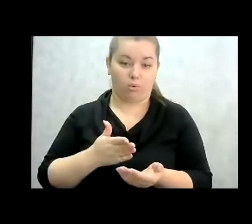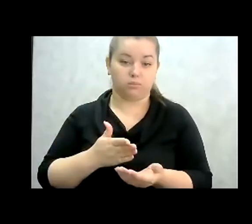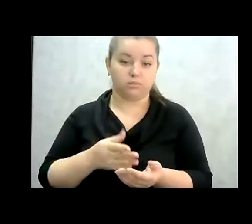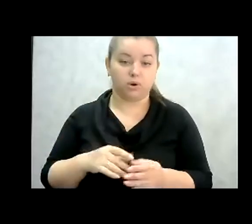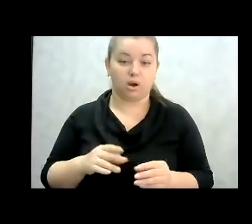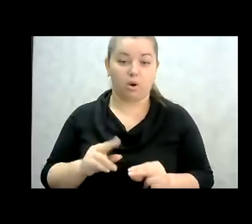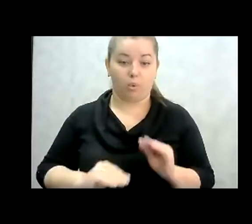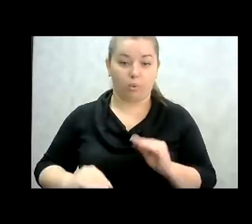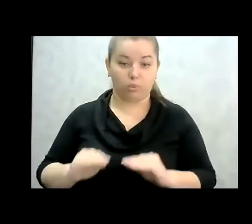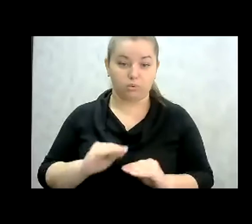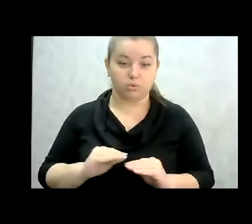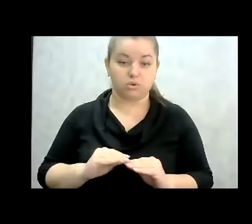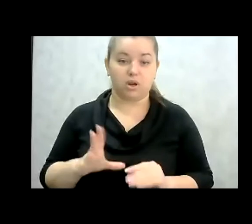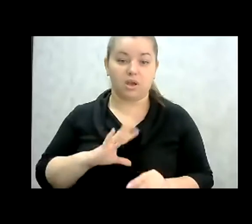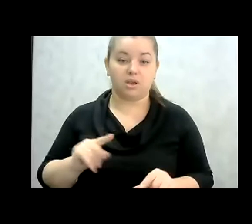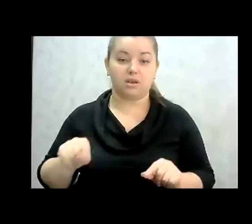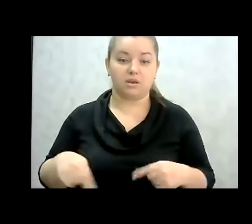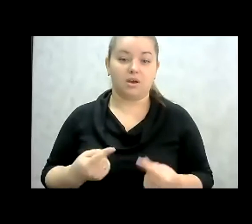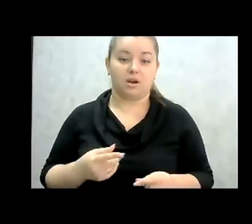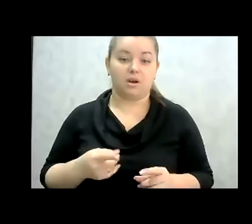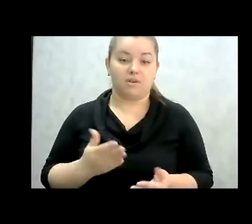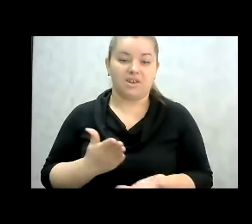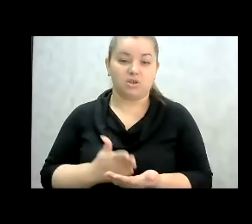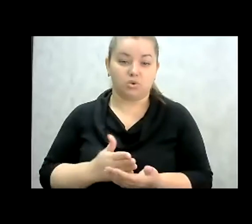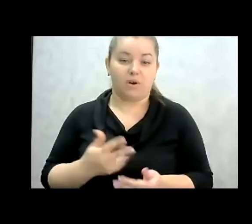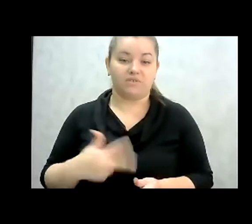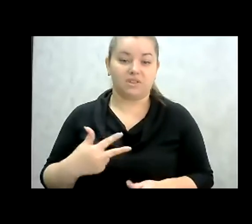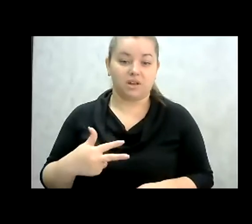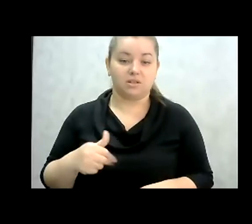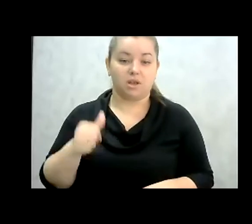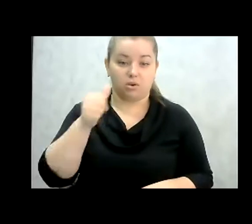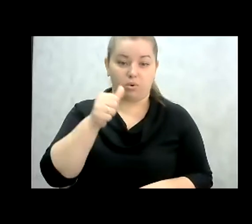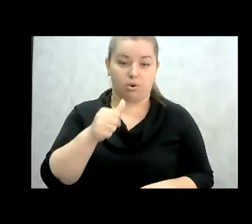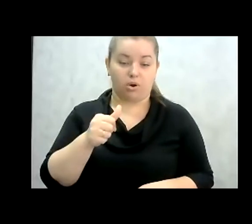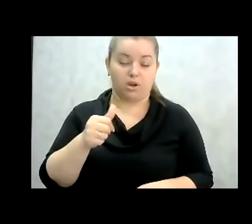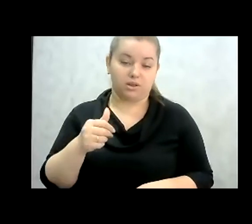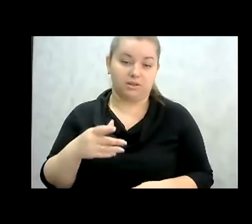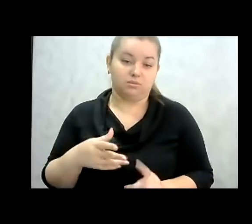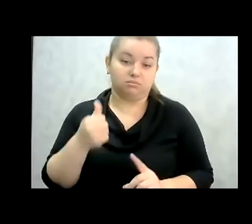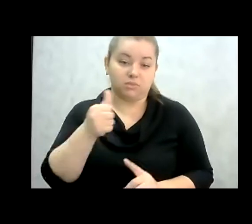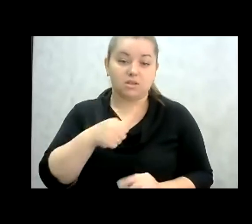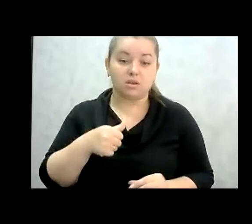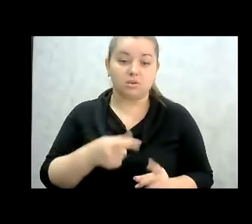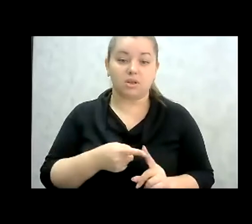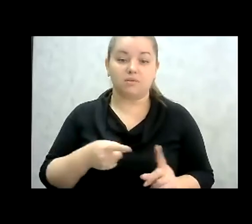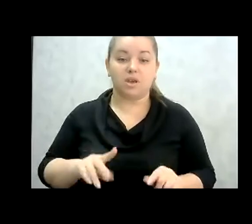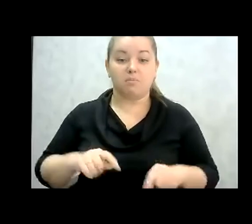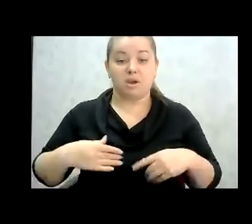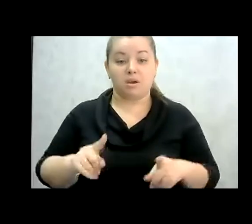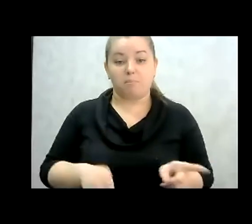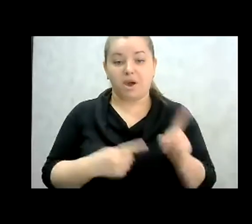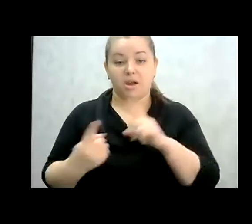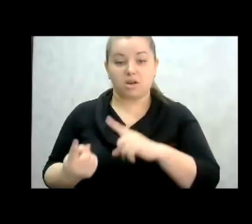we moved after Ukraine, since its independence,